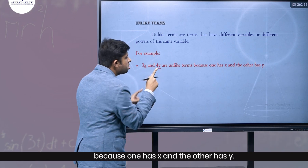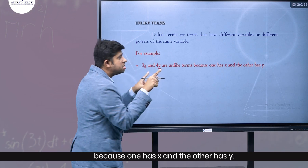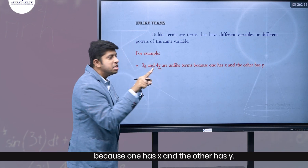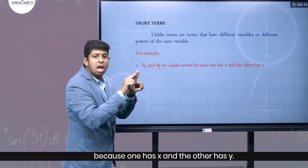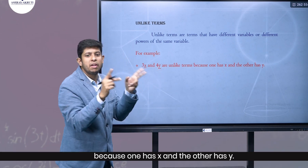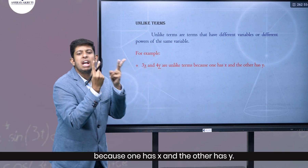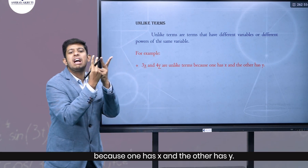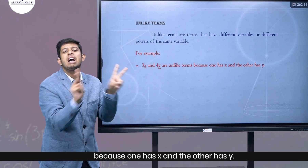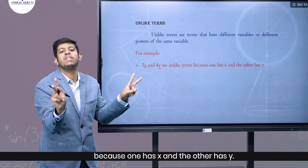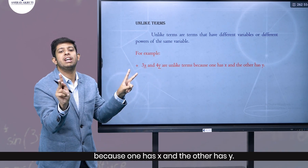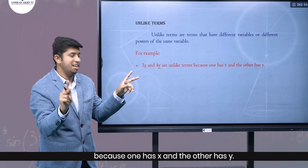y.